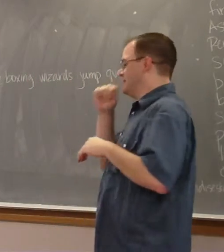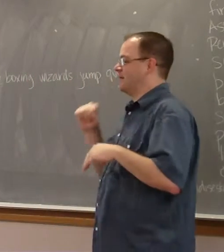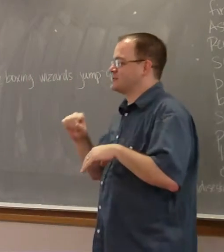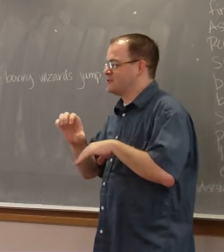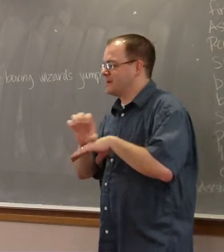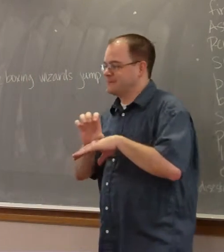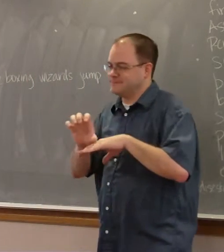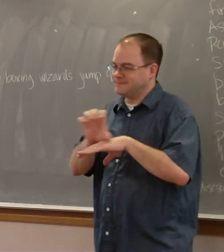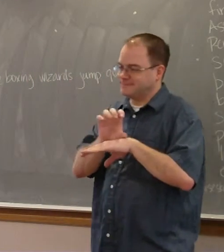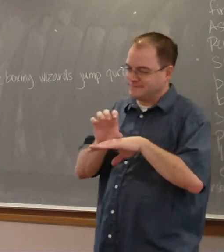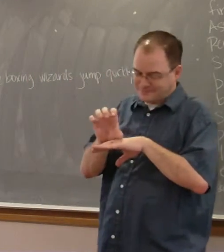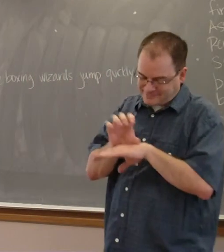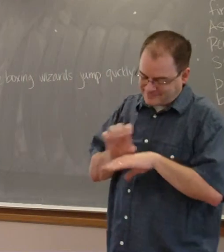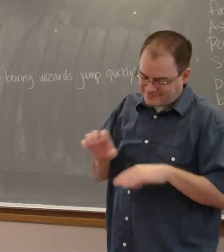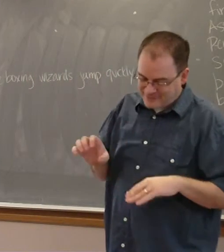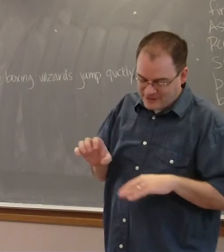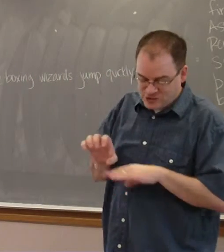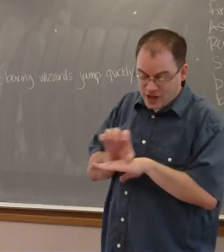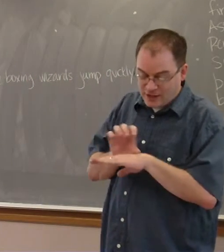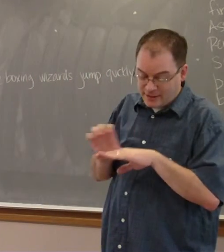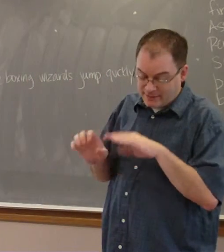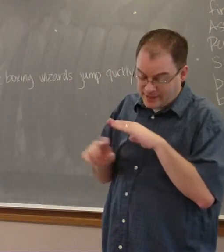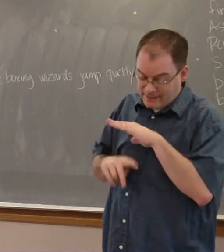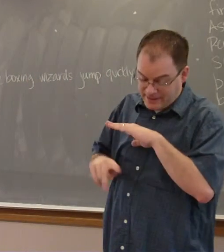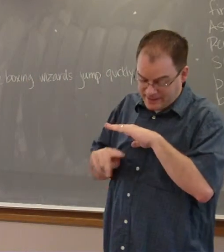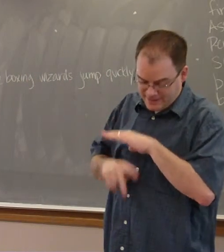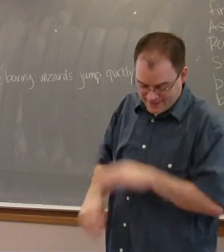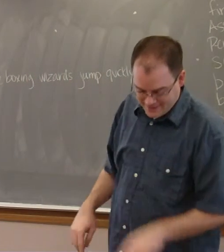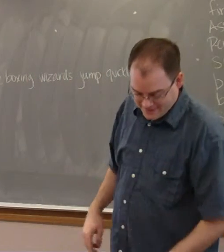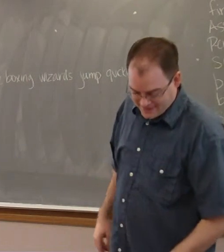That was a joke. Chocolate primary. Chocolate and primary.